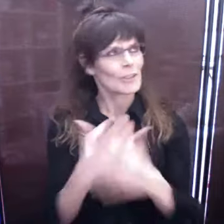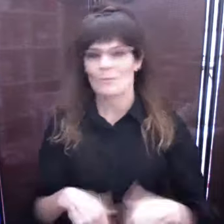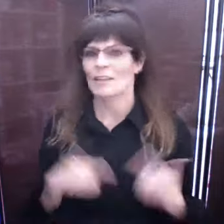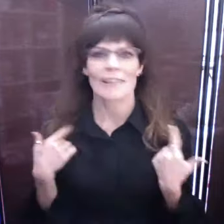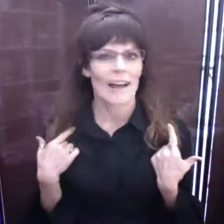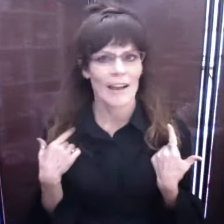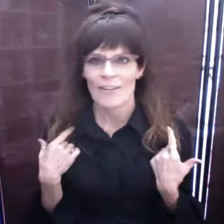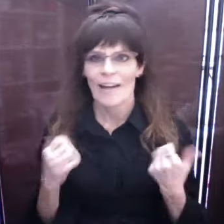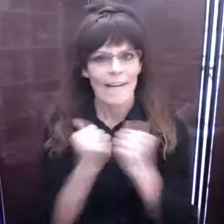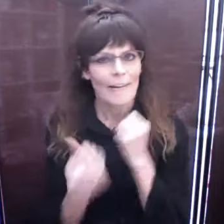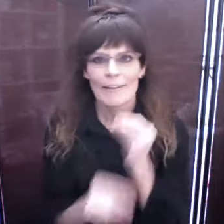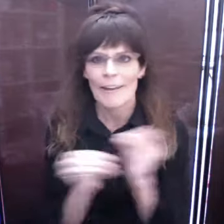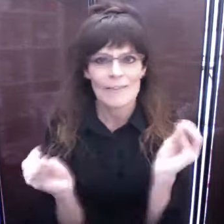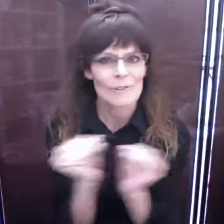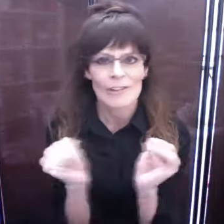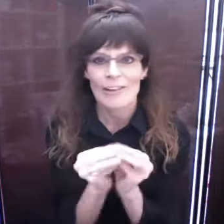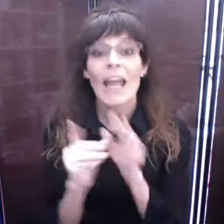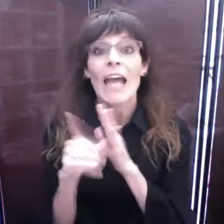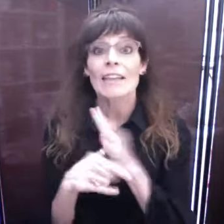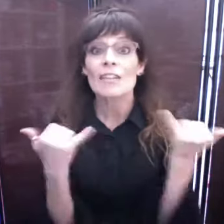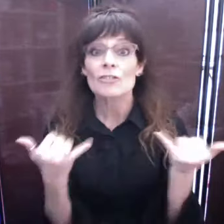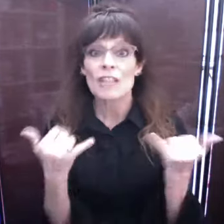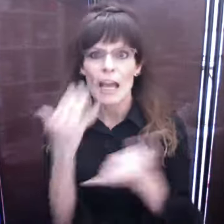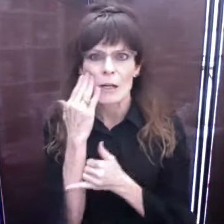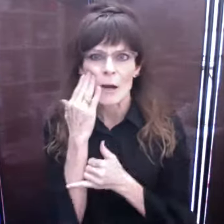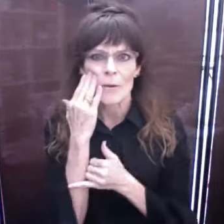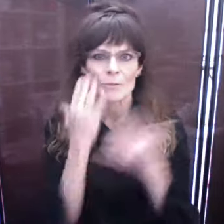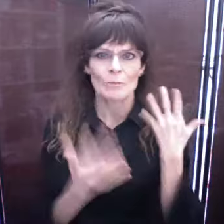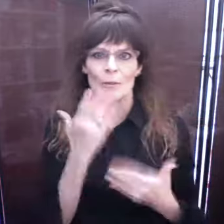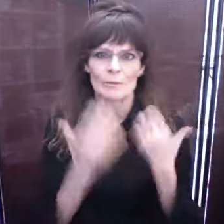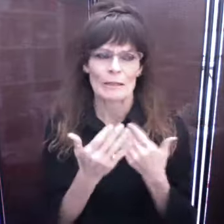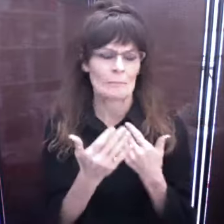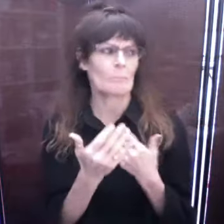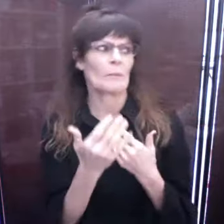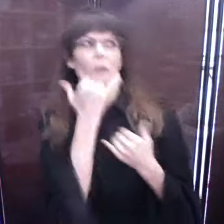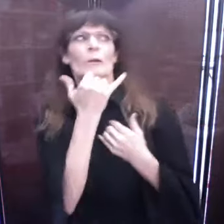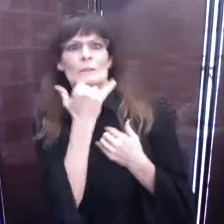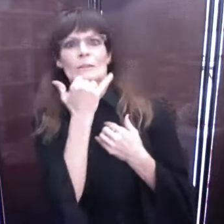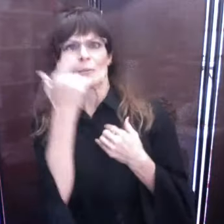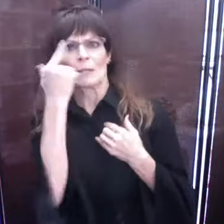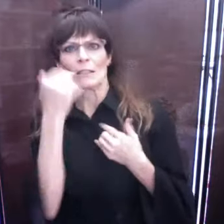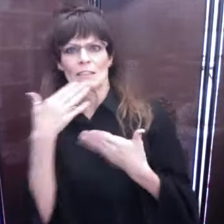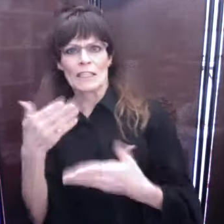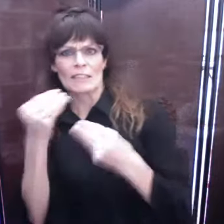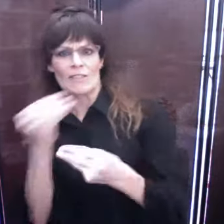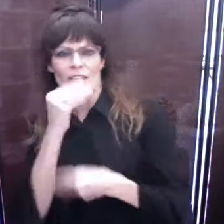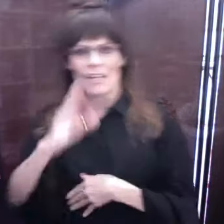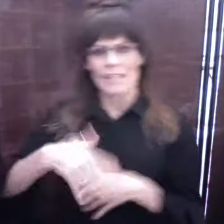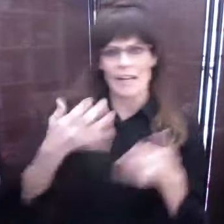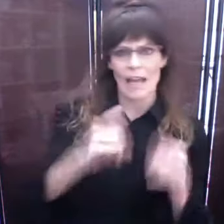about that? And later on today, I know this is probably heresy for some of you guys because Thanksgiving hasn't happened yet, but me and the wife, we're going to put the